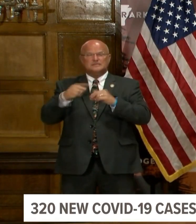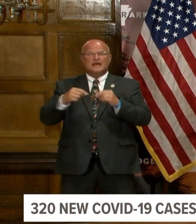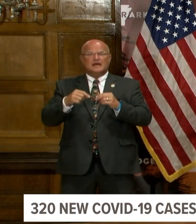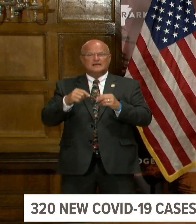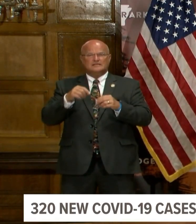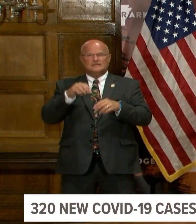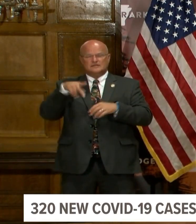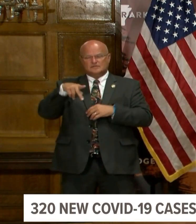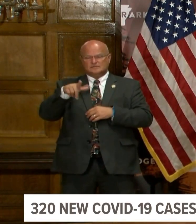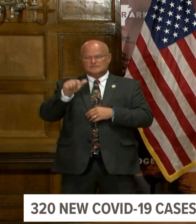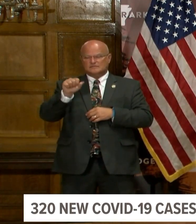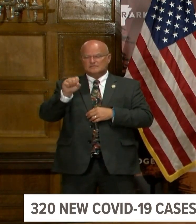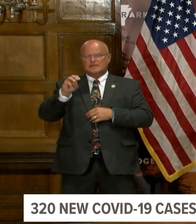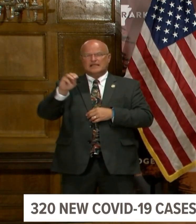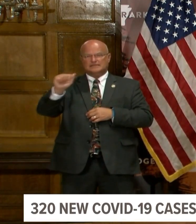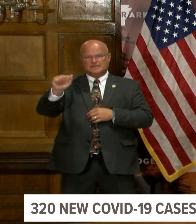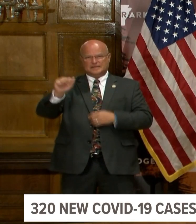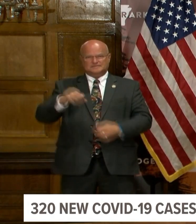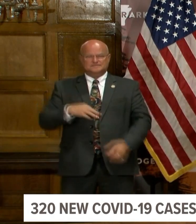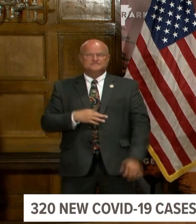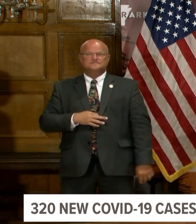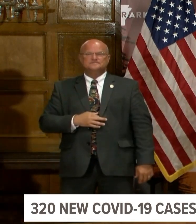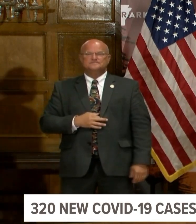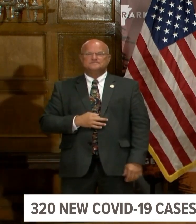convalescent plasma.